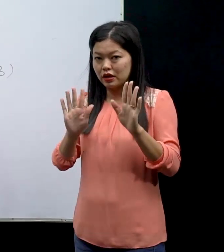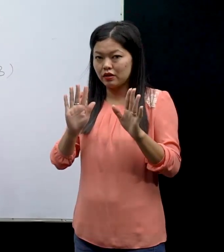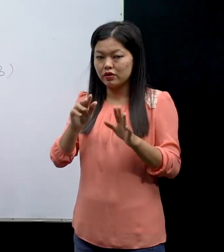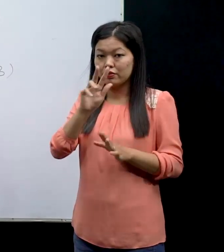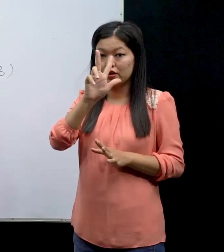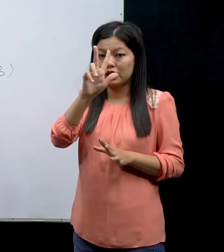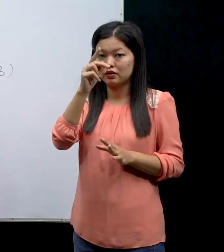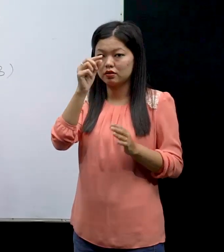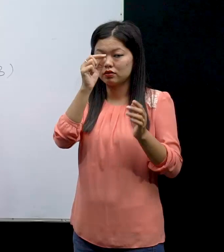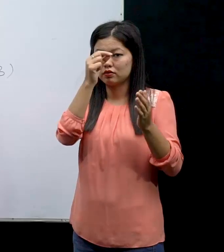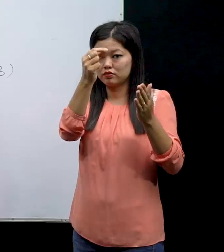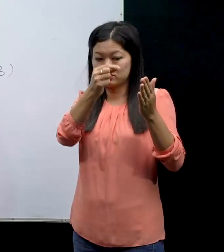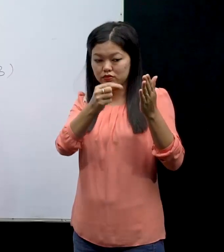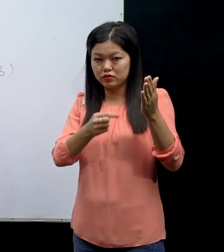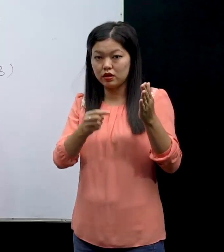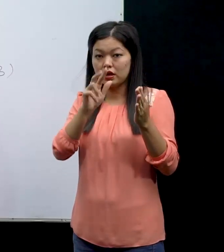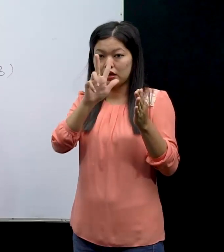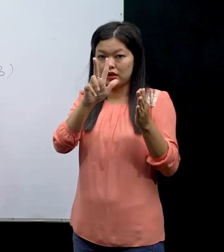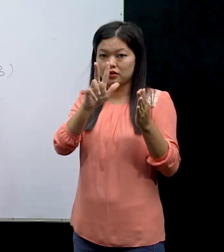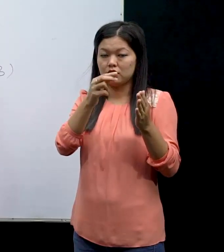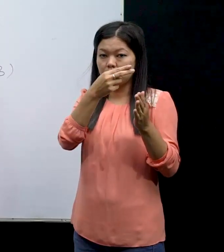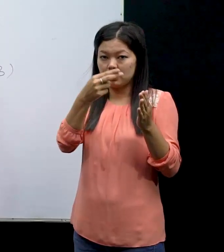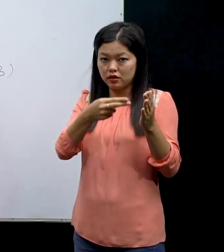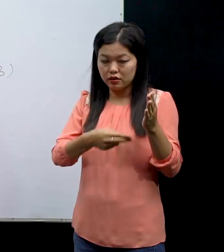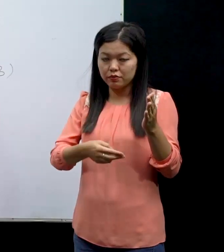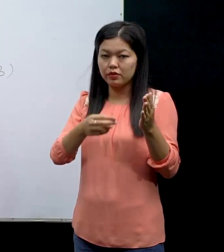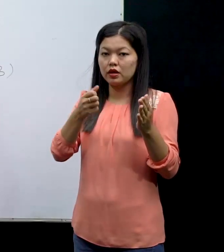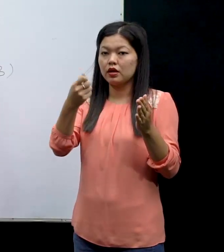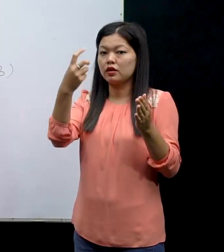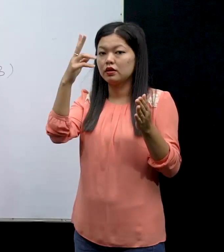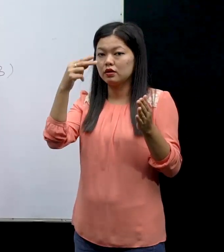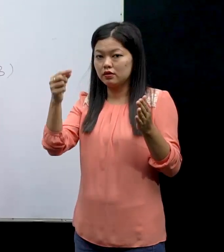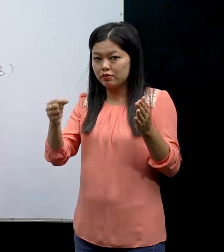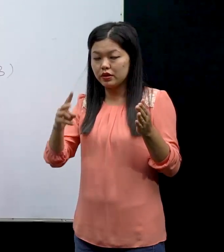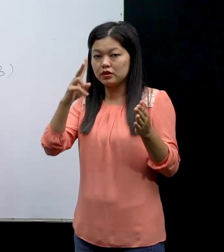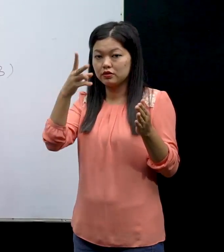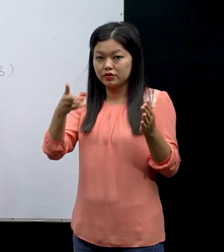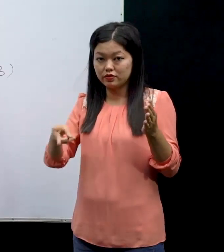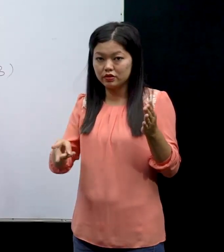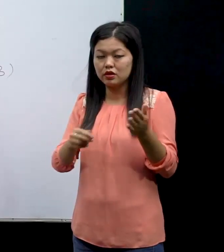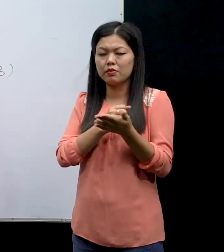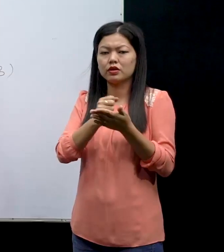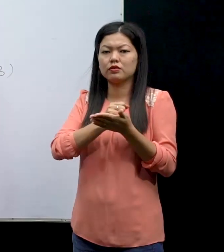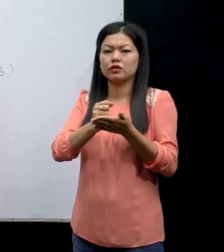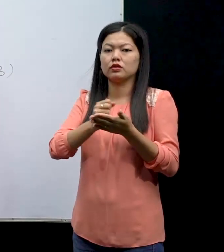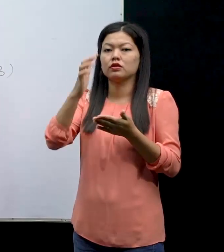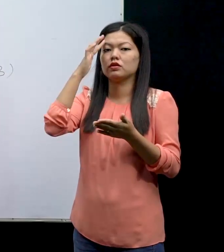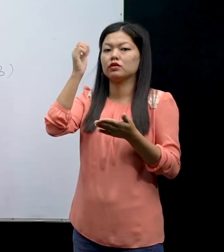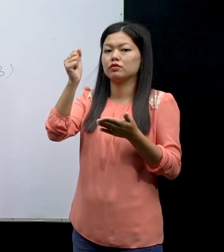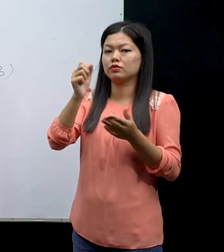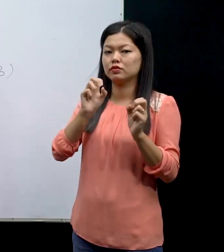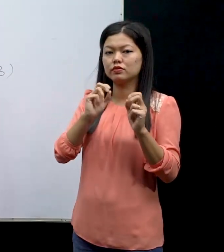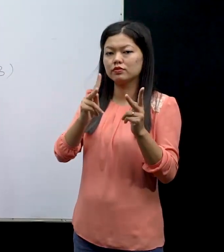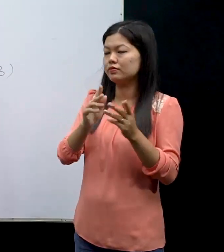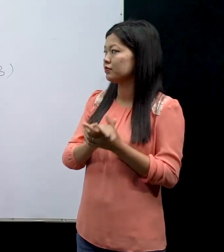right? It's 1. So now 1 into 2, because we have 2, that's why I am multiplying with 2. And then here we